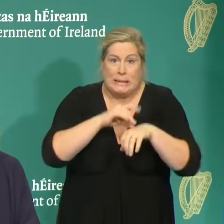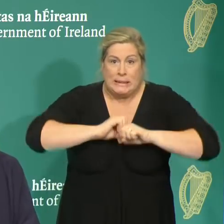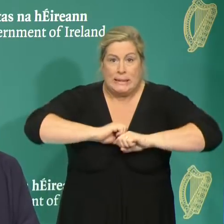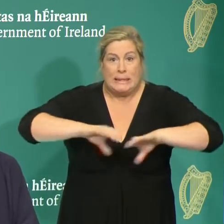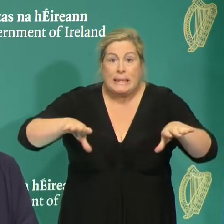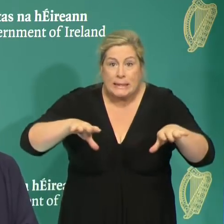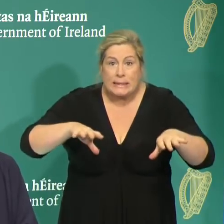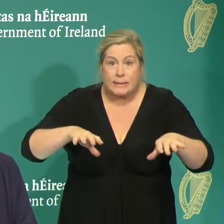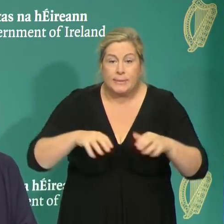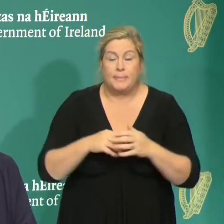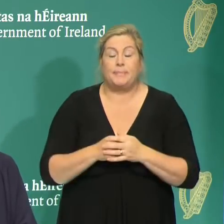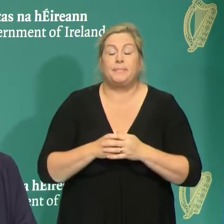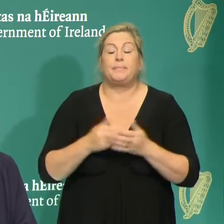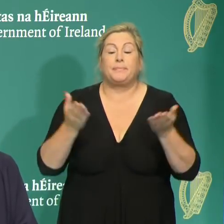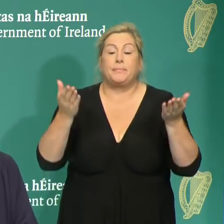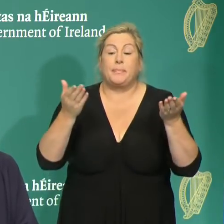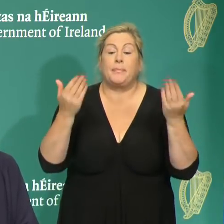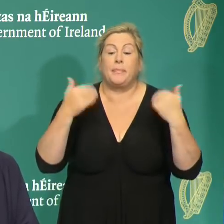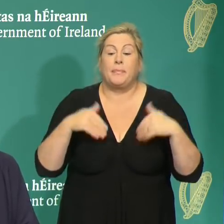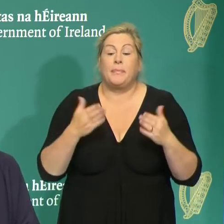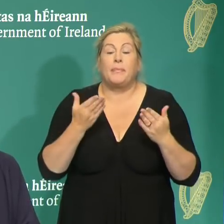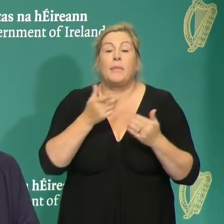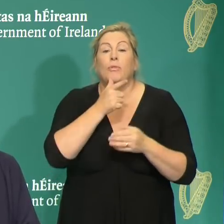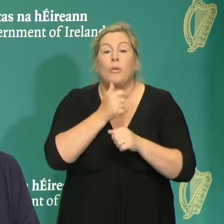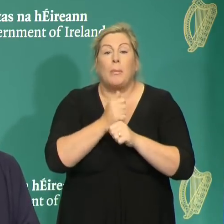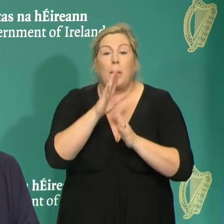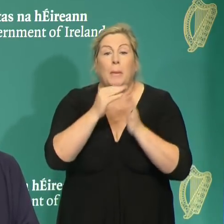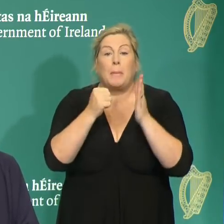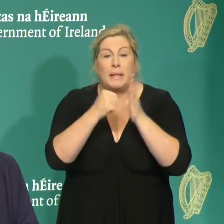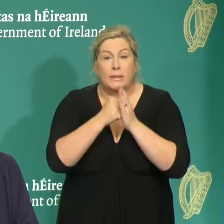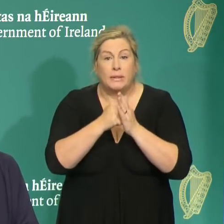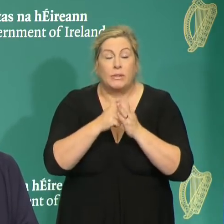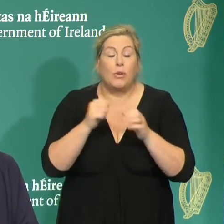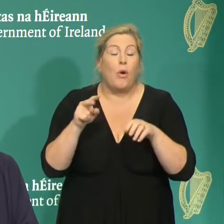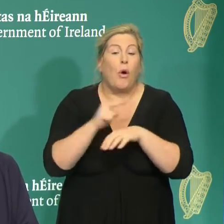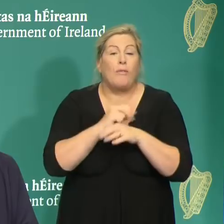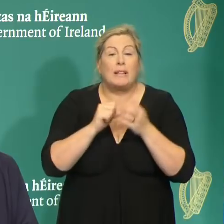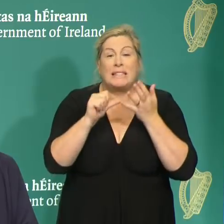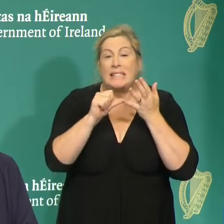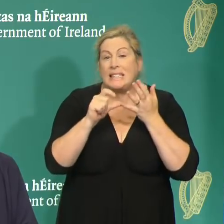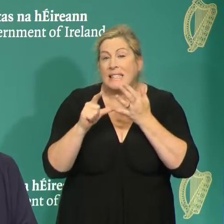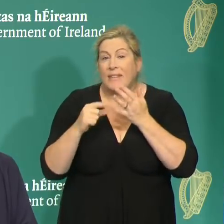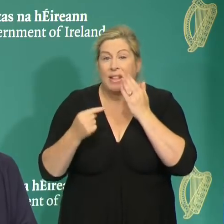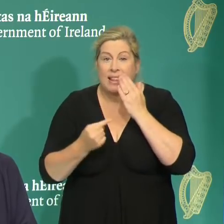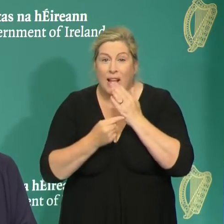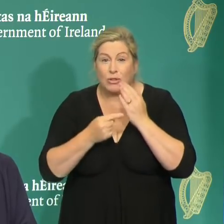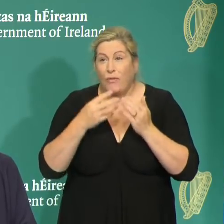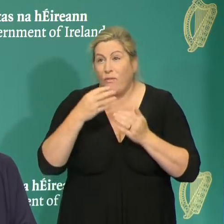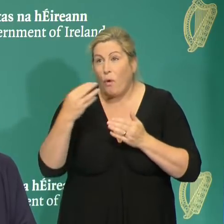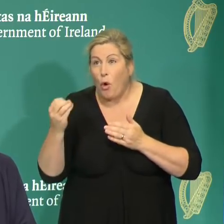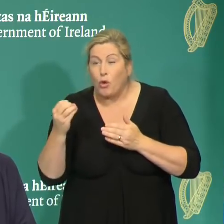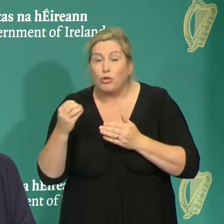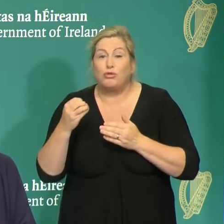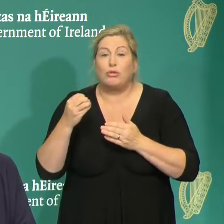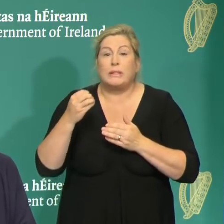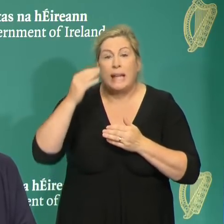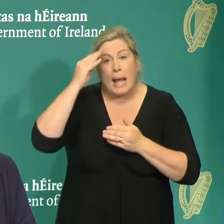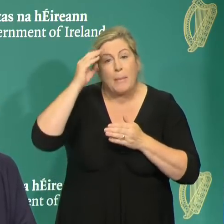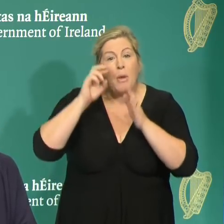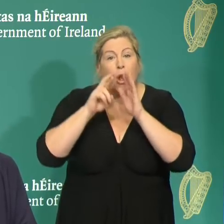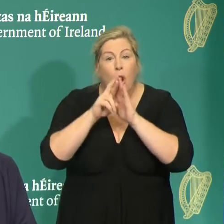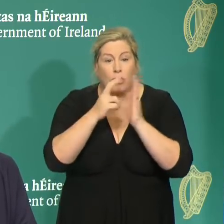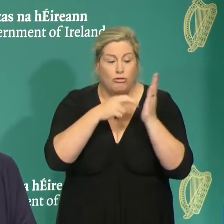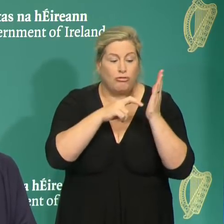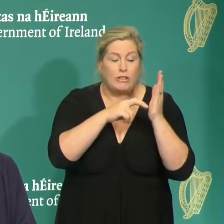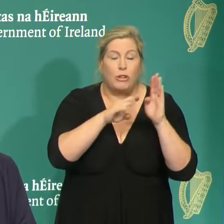So to business. Over 67,400 employers are now registered with Revenue for the temporary